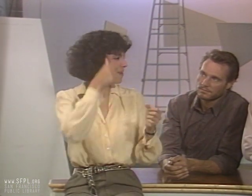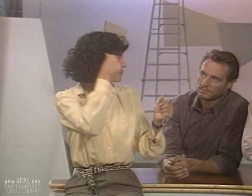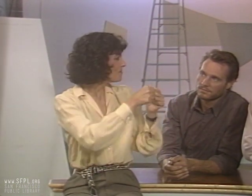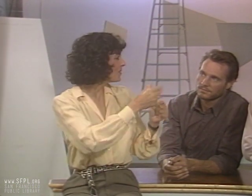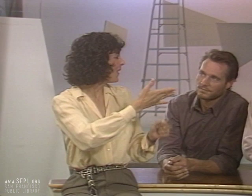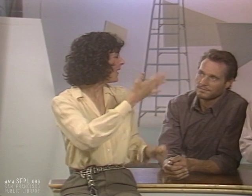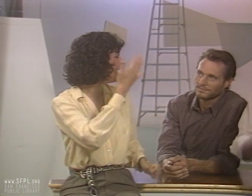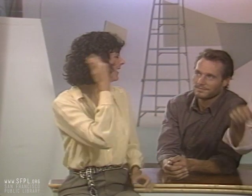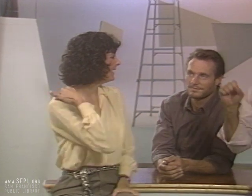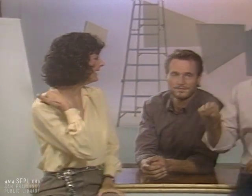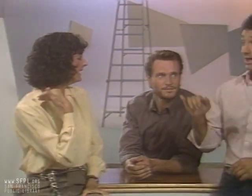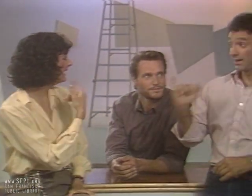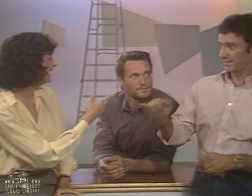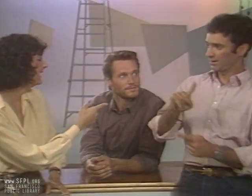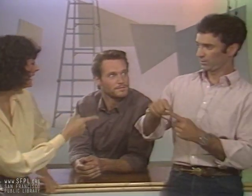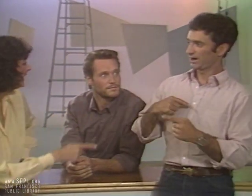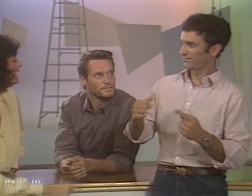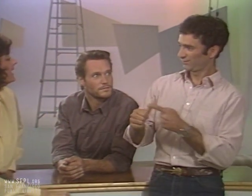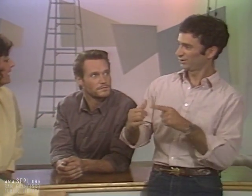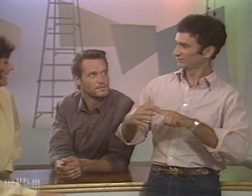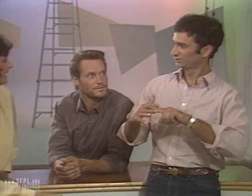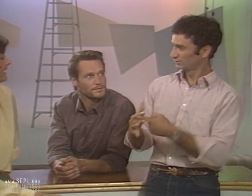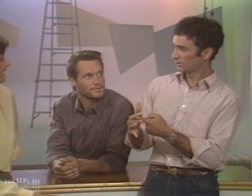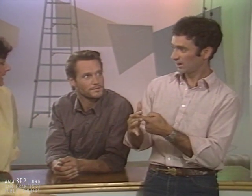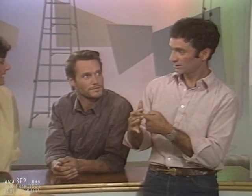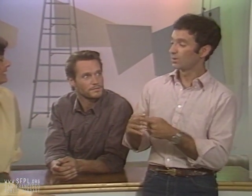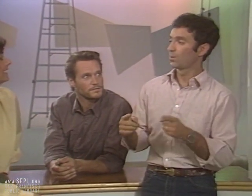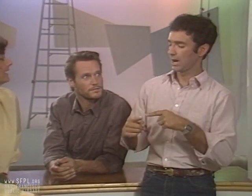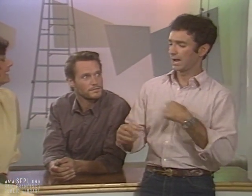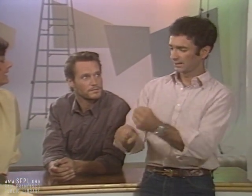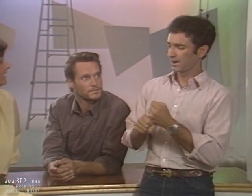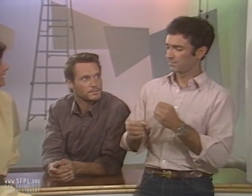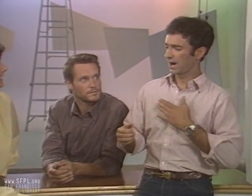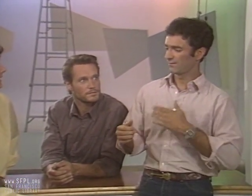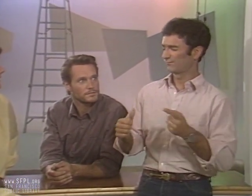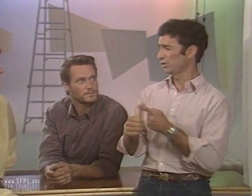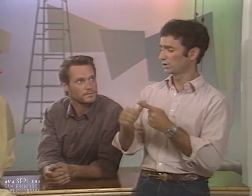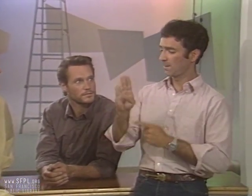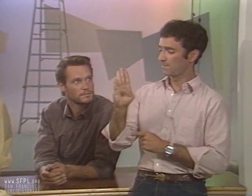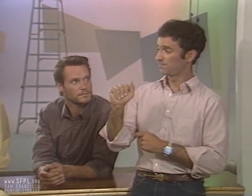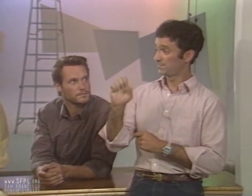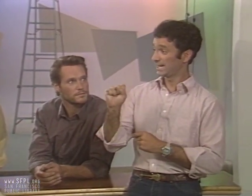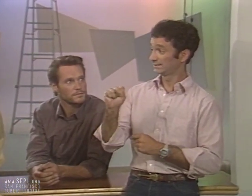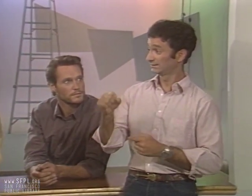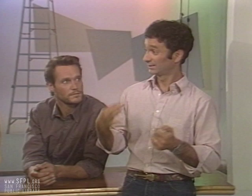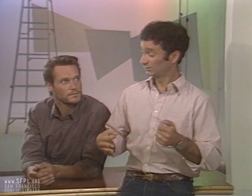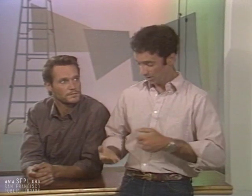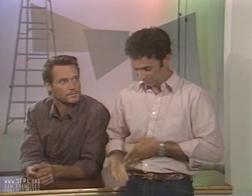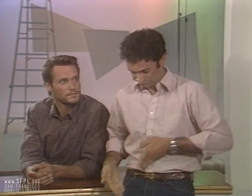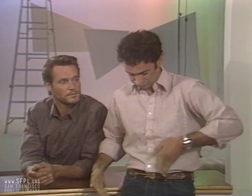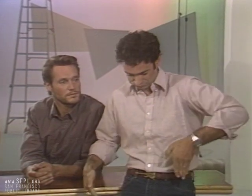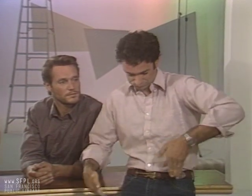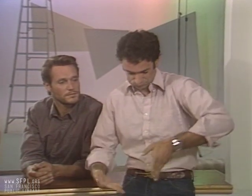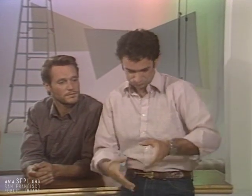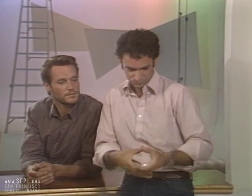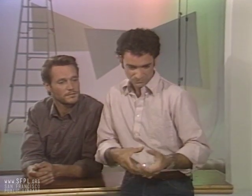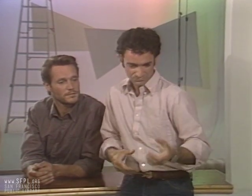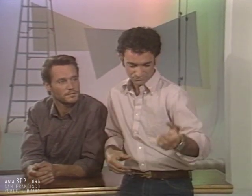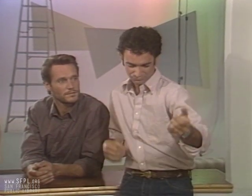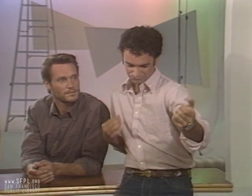Remember, Chevy? Yes, that's when I first started getting into music. I had just gotten my first bass guitar. When I hit those strings, I